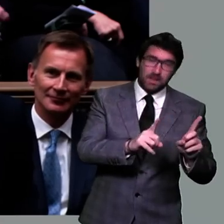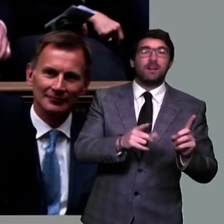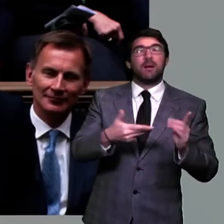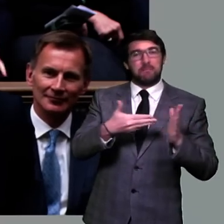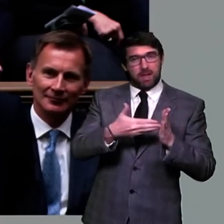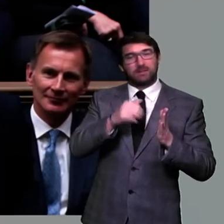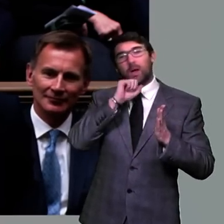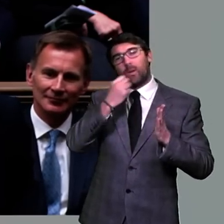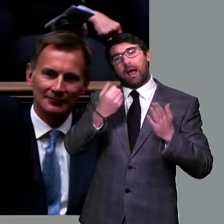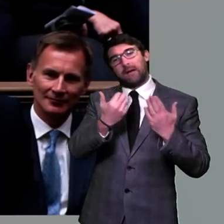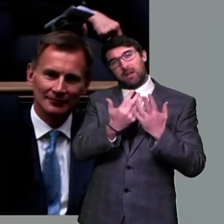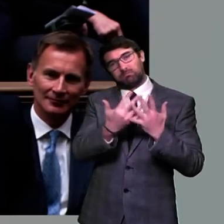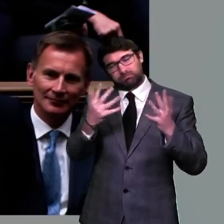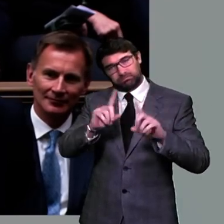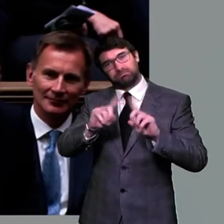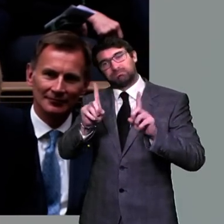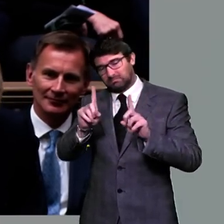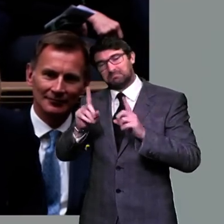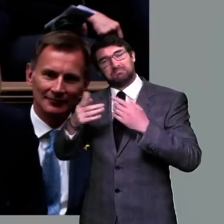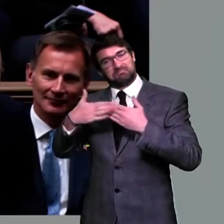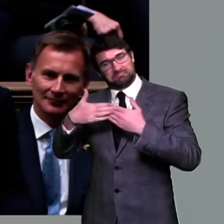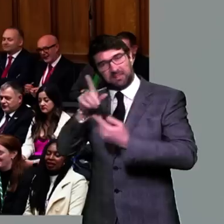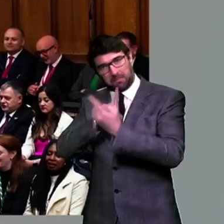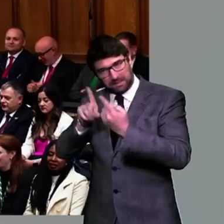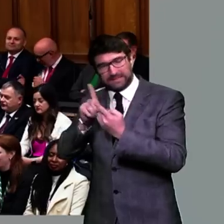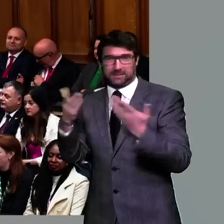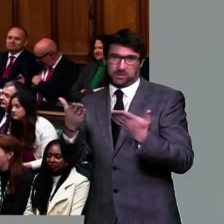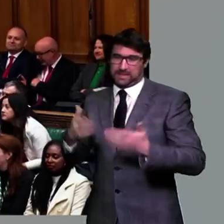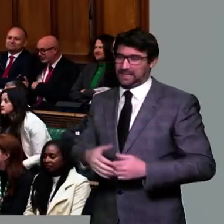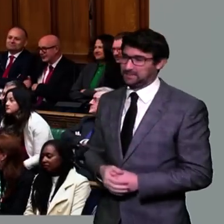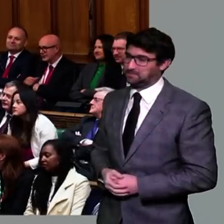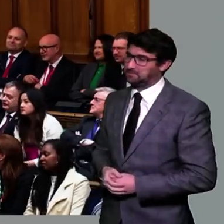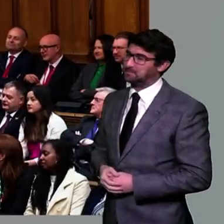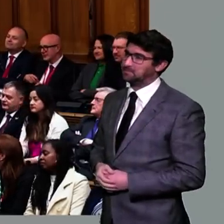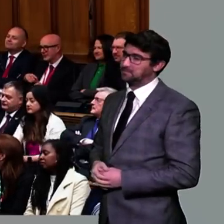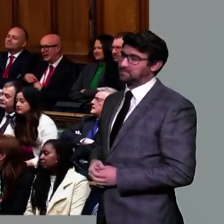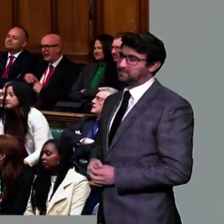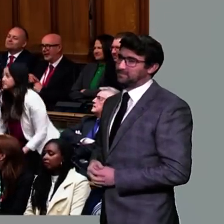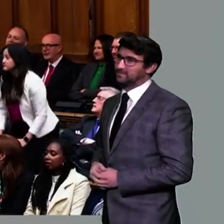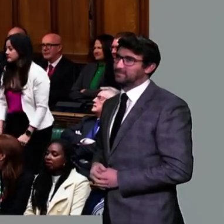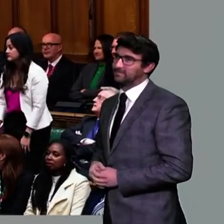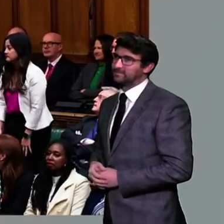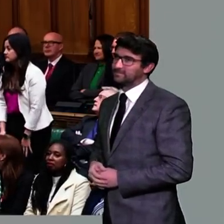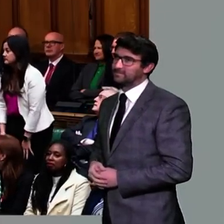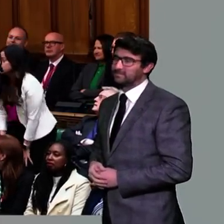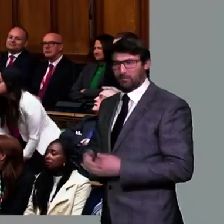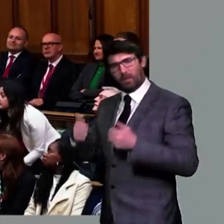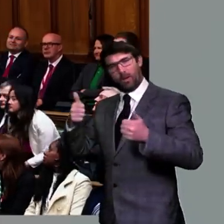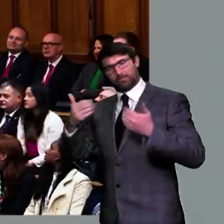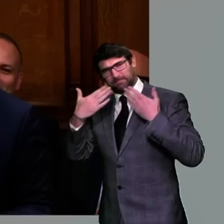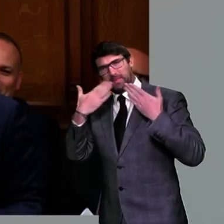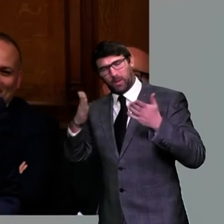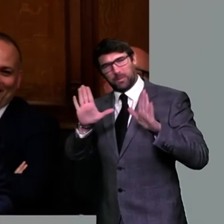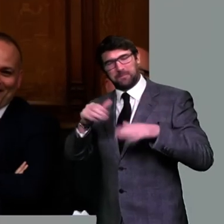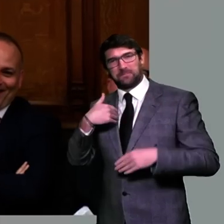House, I shall have further such meetings later today. Justin Mathers. Thank you, Mr. Speaker. When the penny dropped